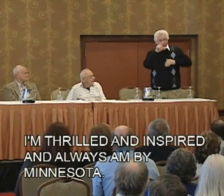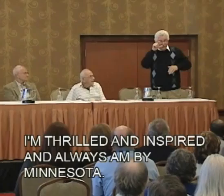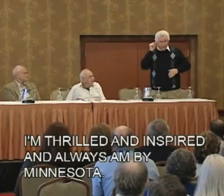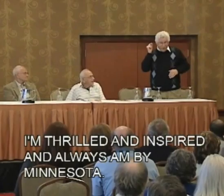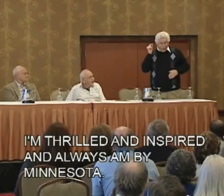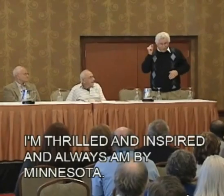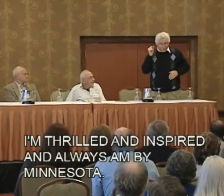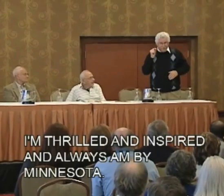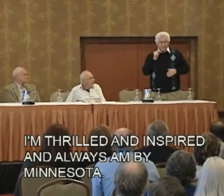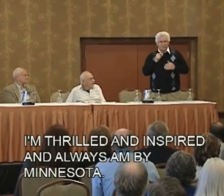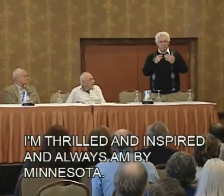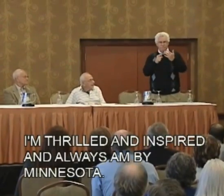by Minnesota